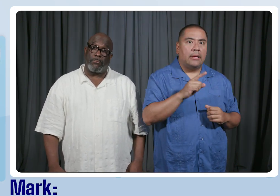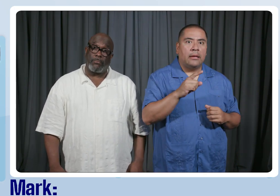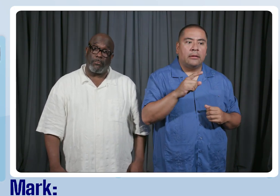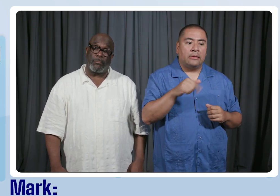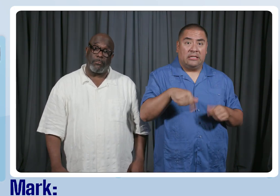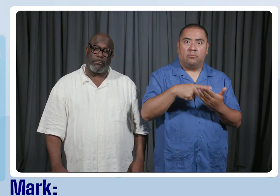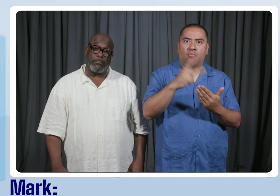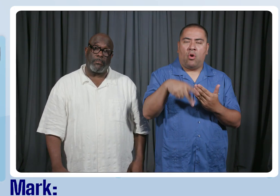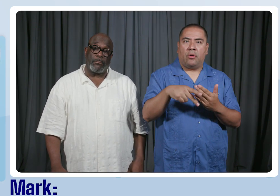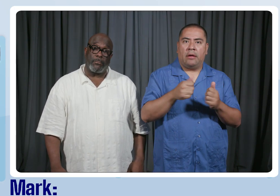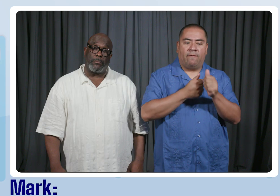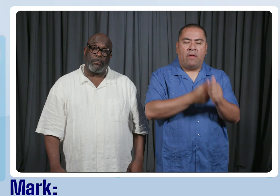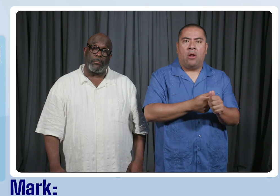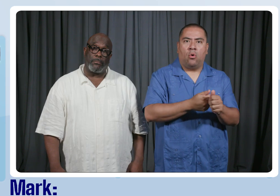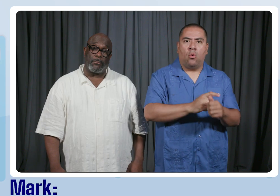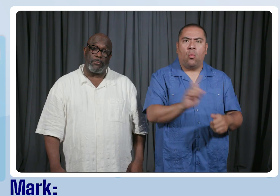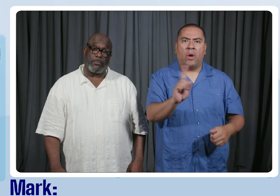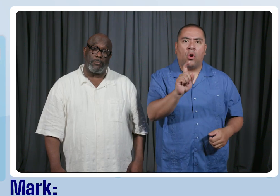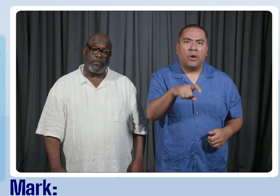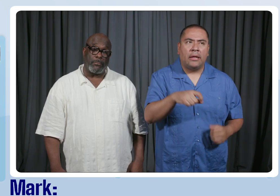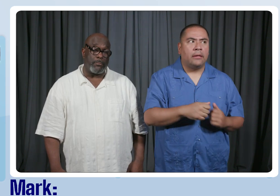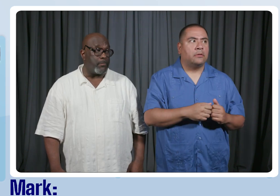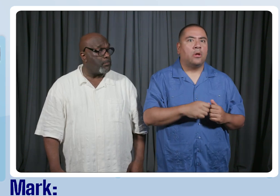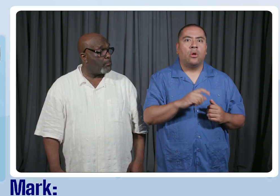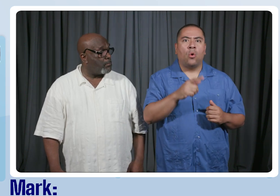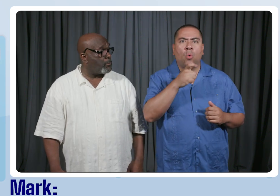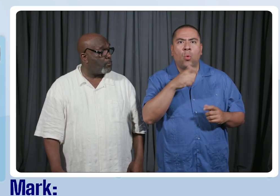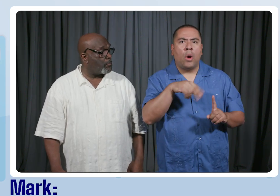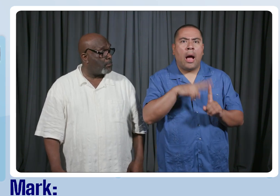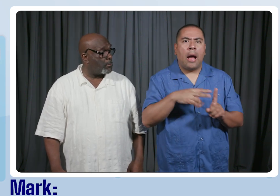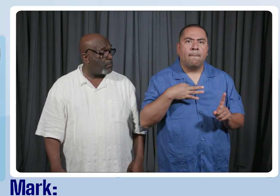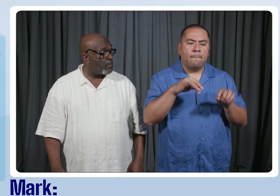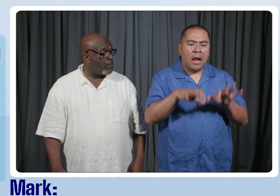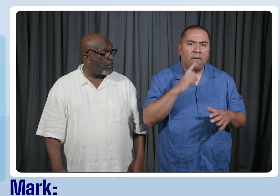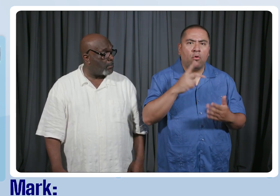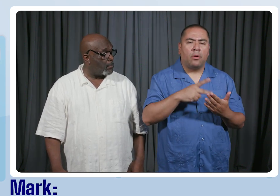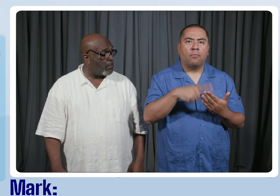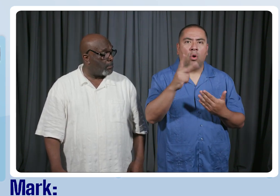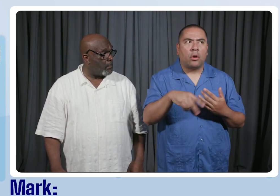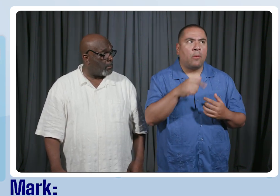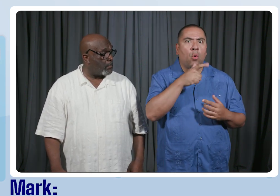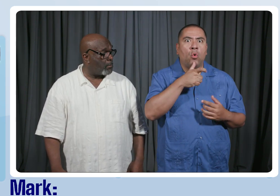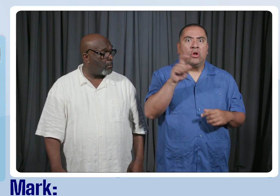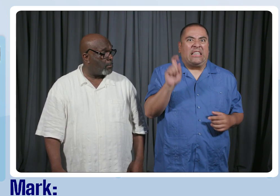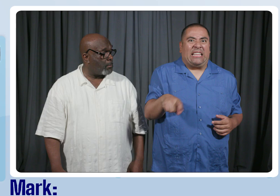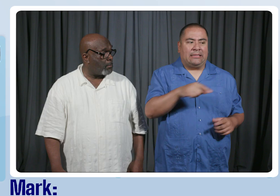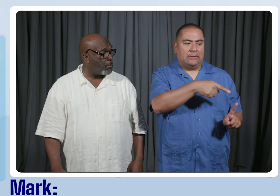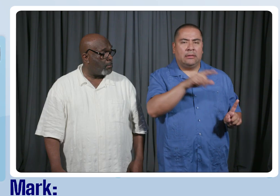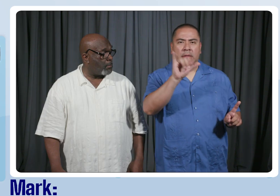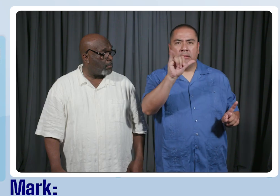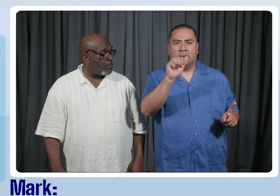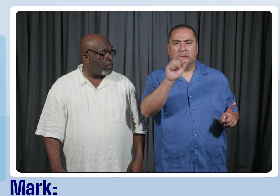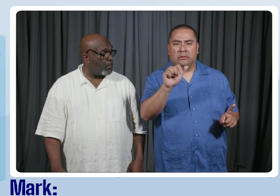needs-based program. It's who applies for the program. It's who's really in that desperate need. Like Yazmeen was saying,